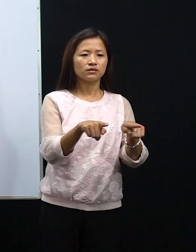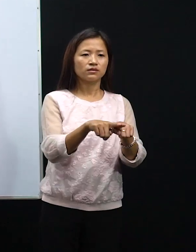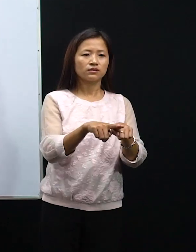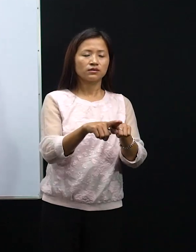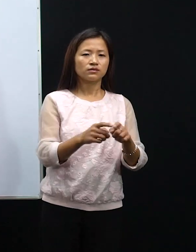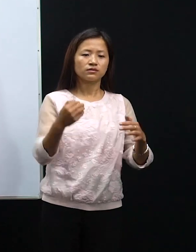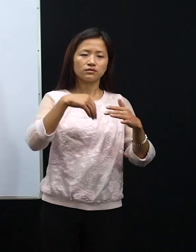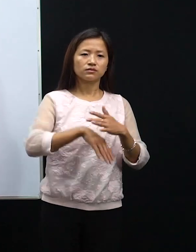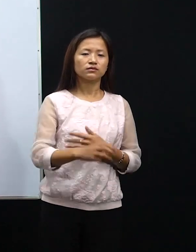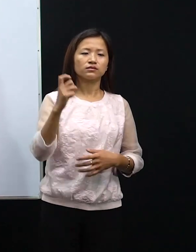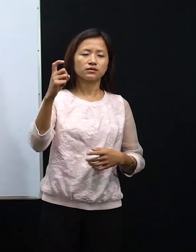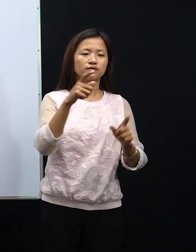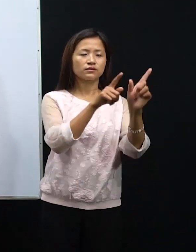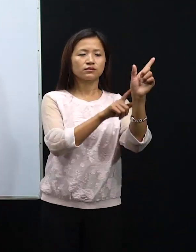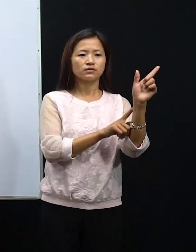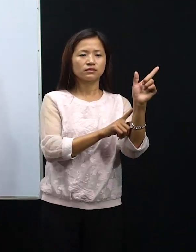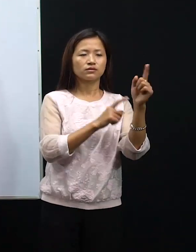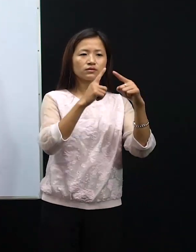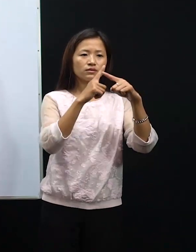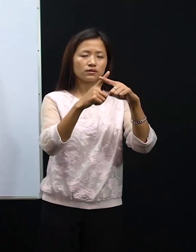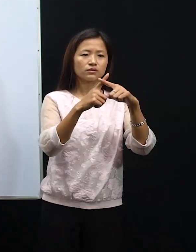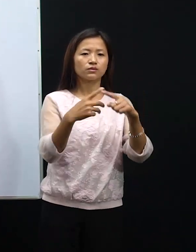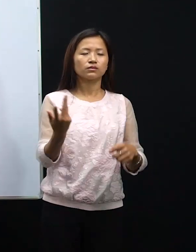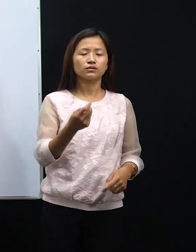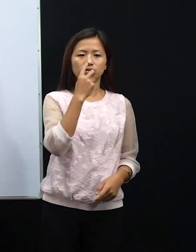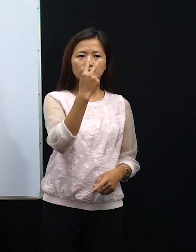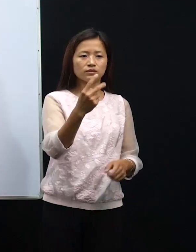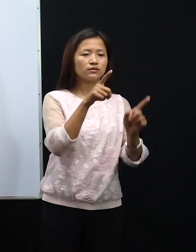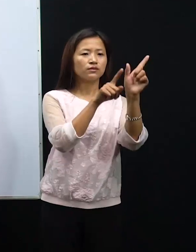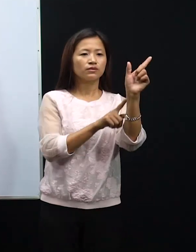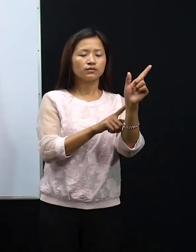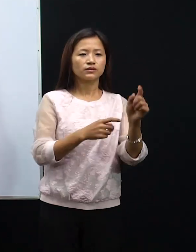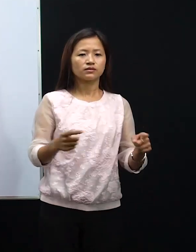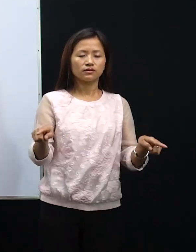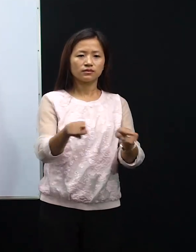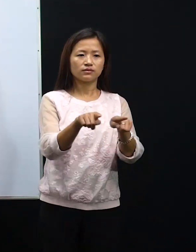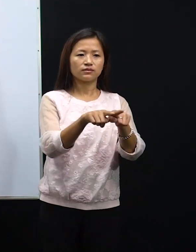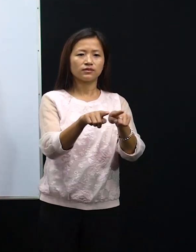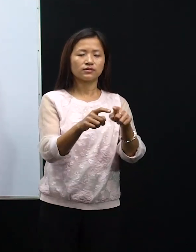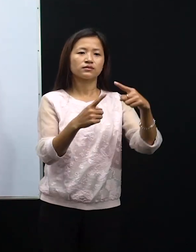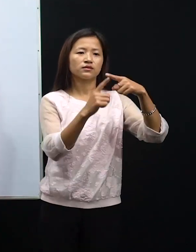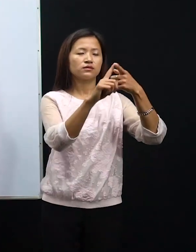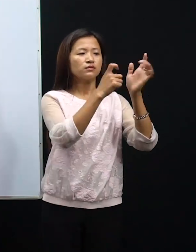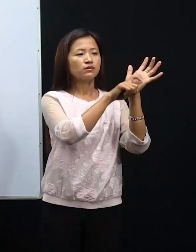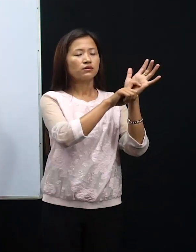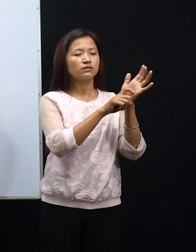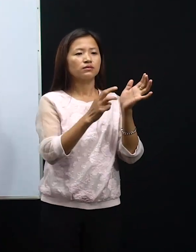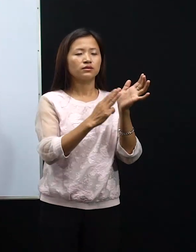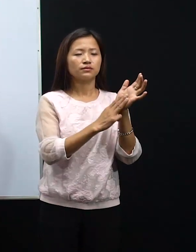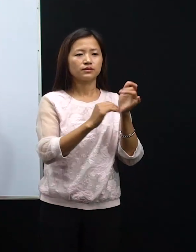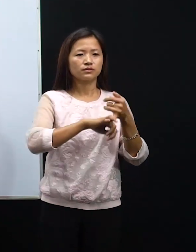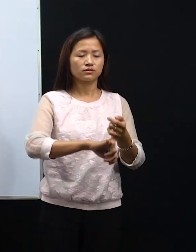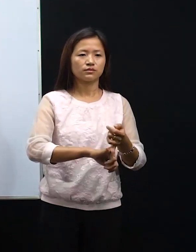in 7xy, we can see y here. So, they cannot be like terms because y is missing in the first